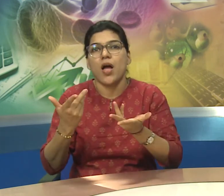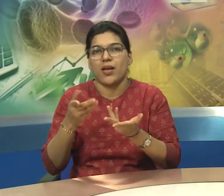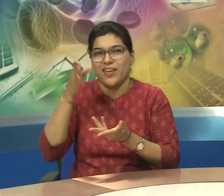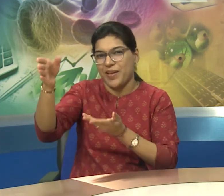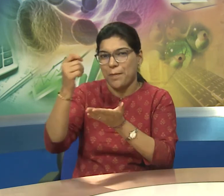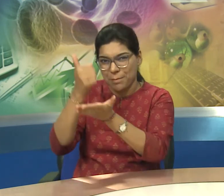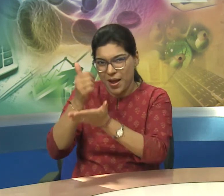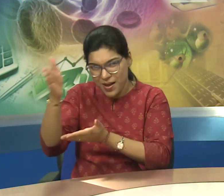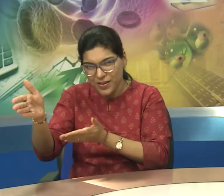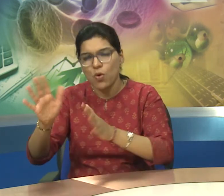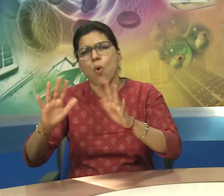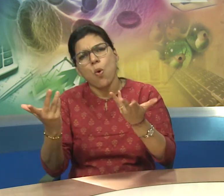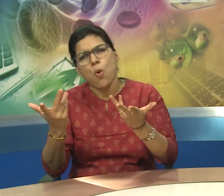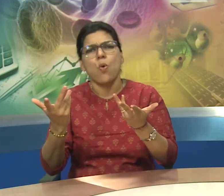Any money which is